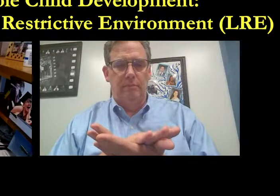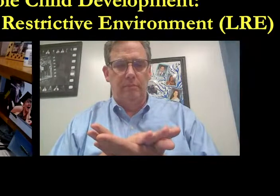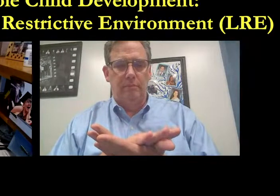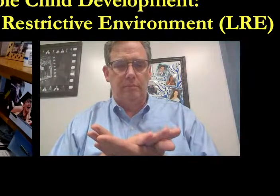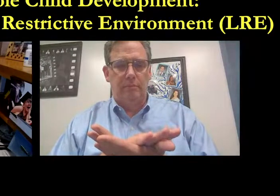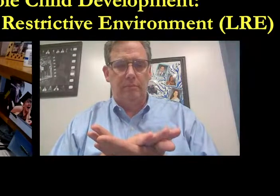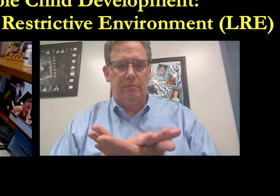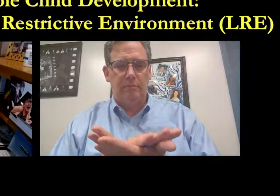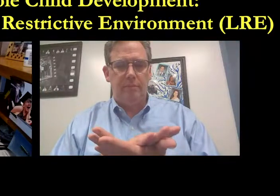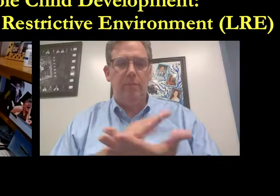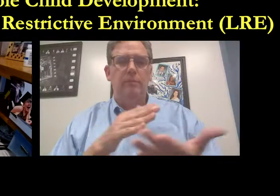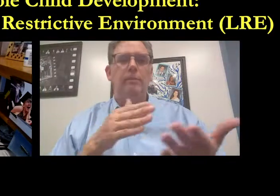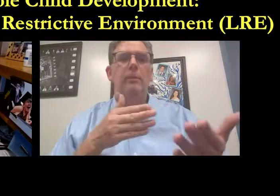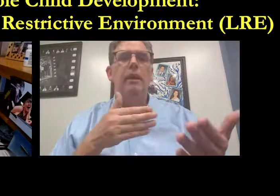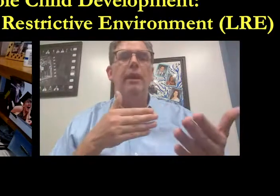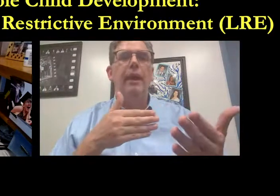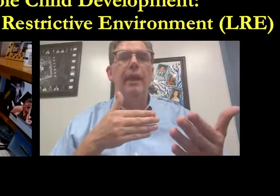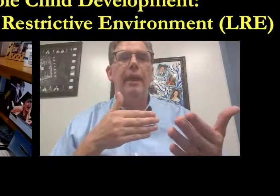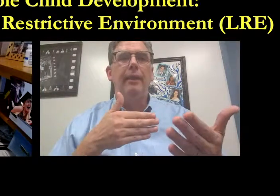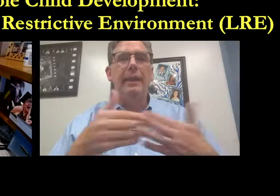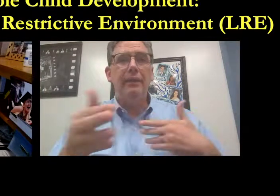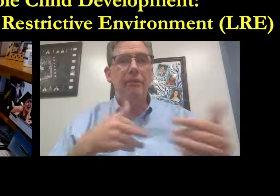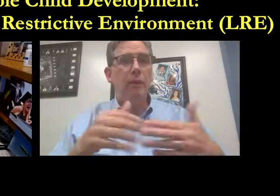He hated school.